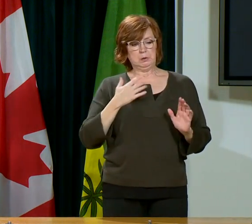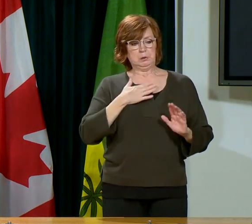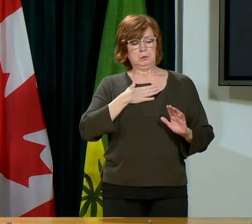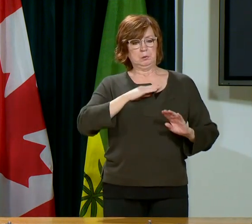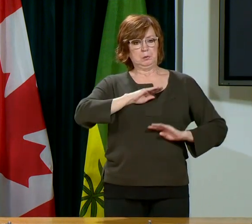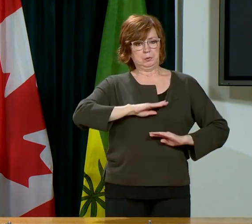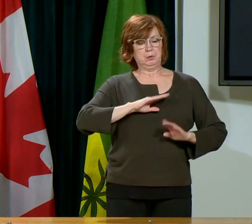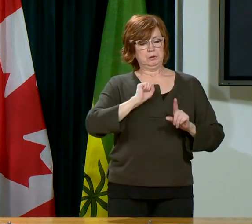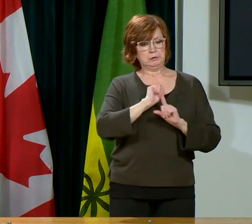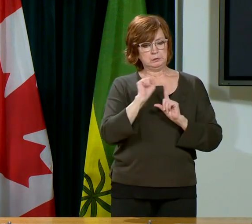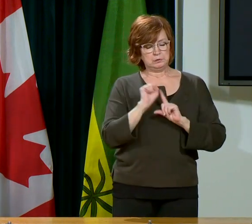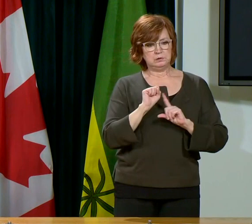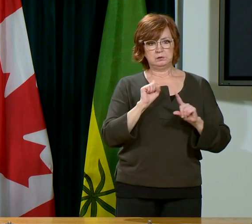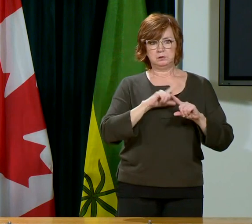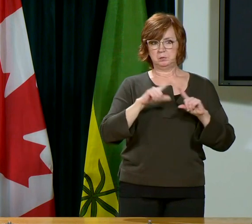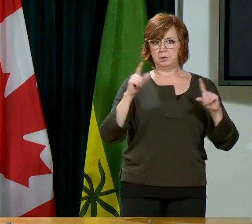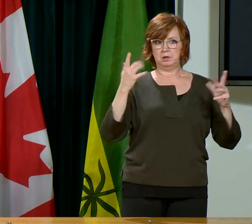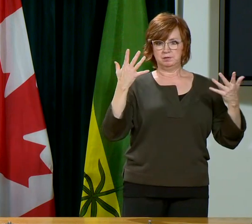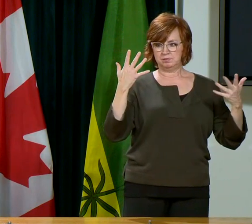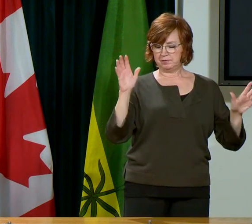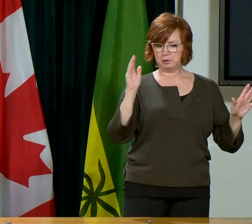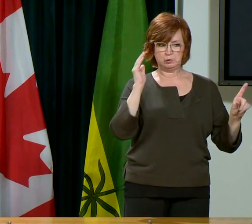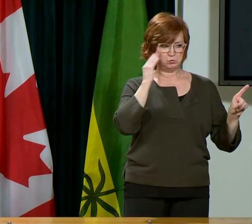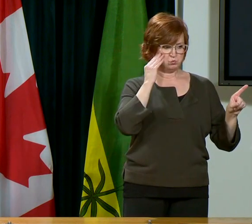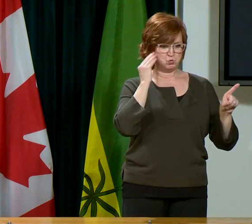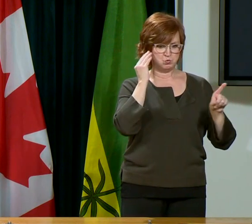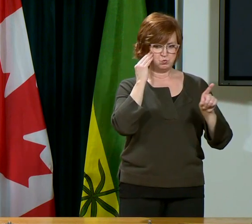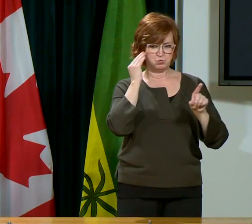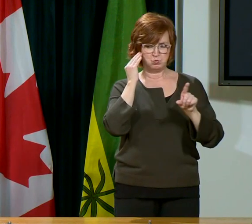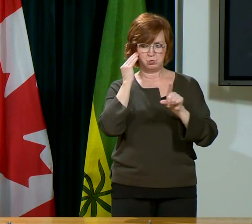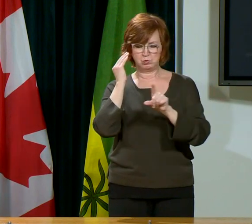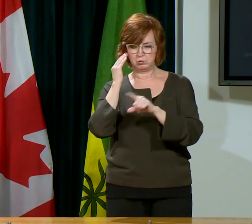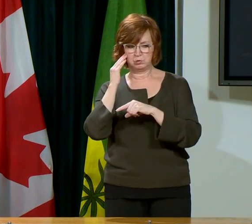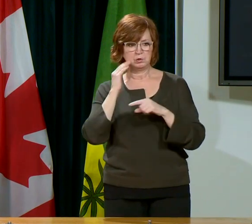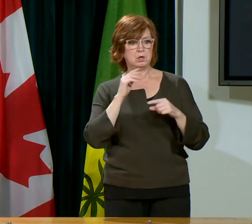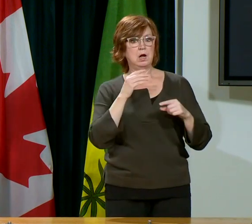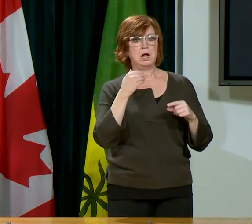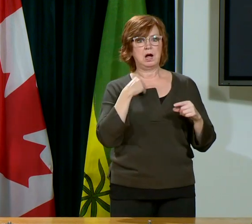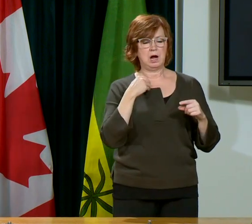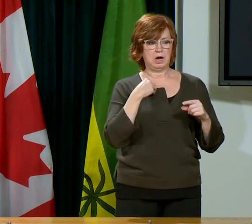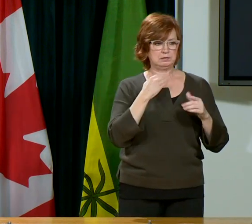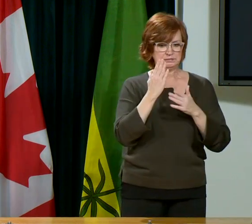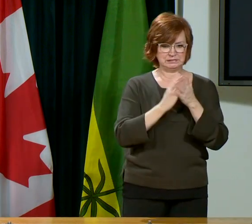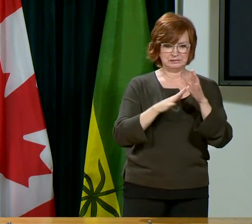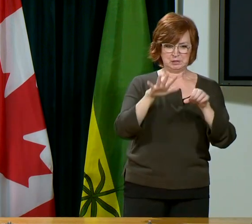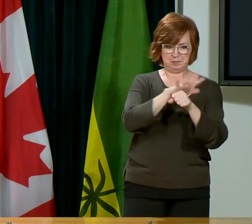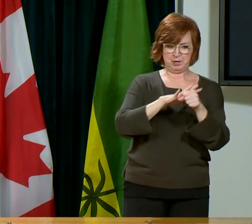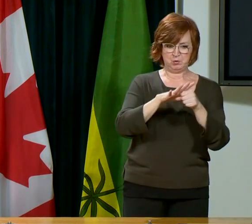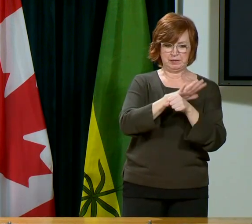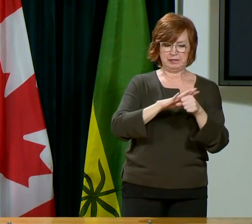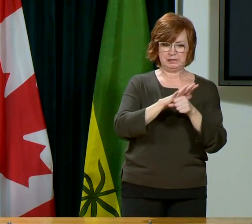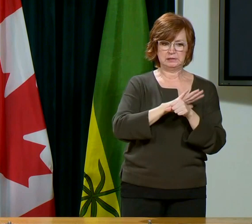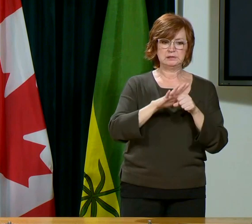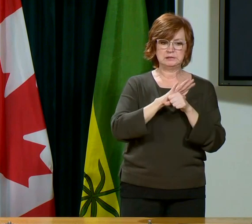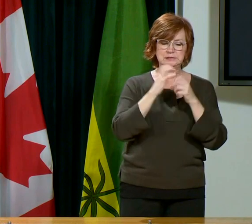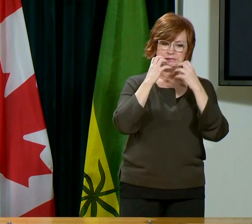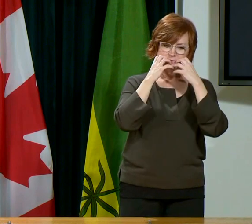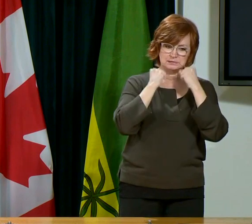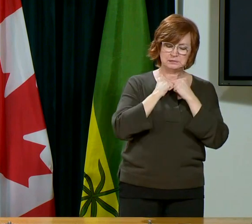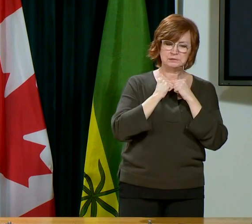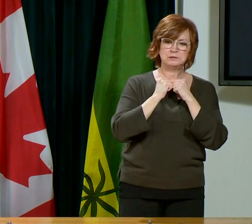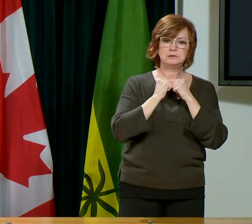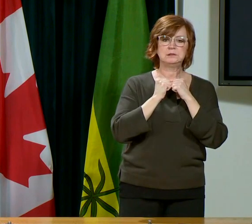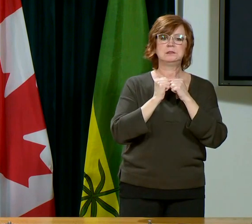all understand and know that there are certain high risks in the province that we need to manage. One, of course, is long-term